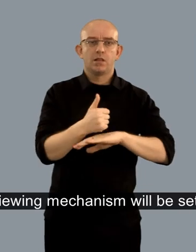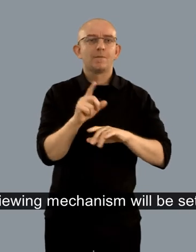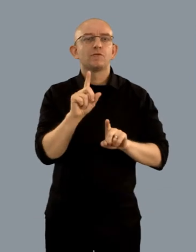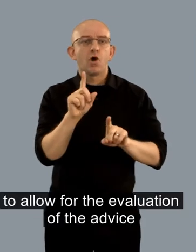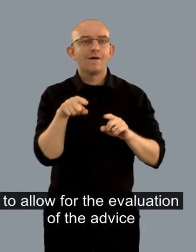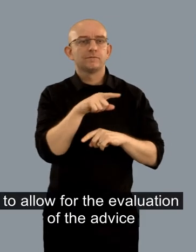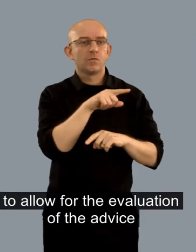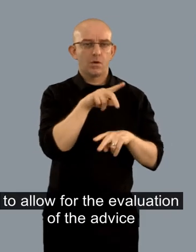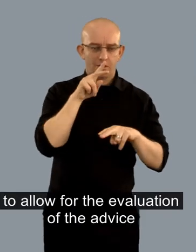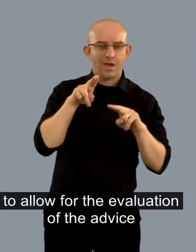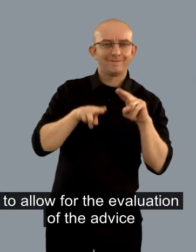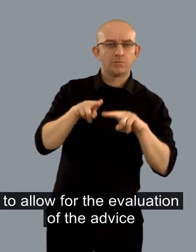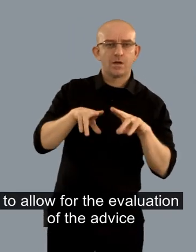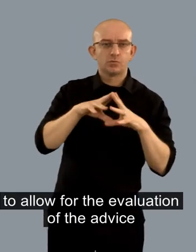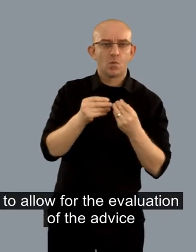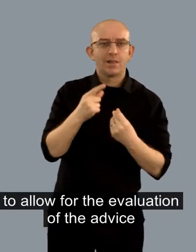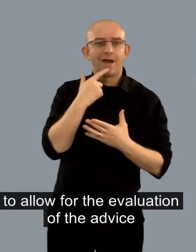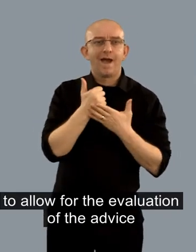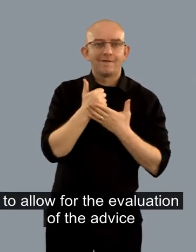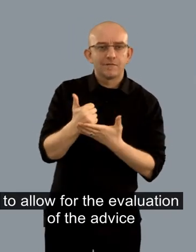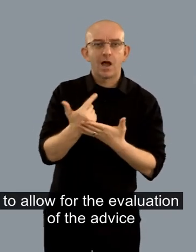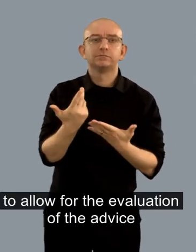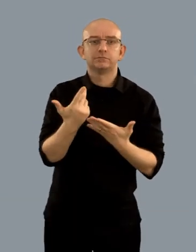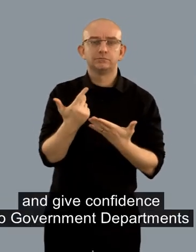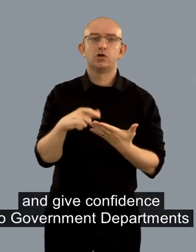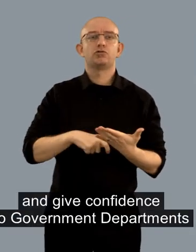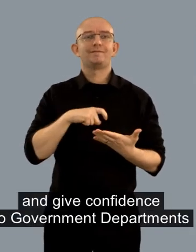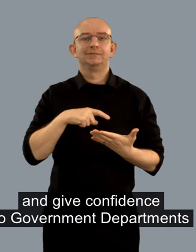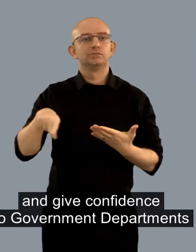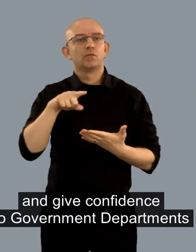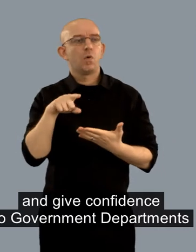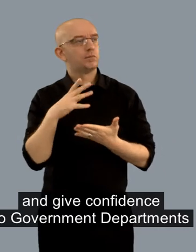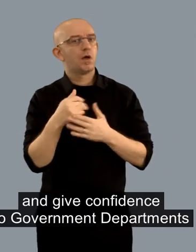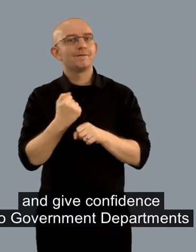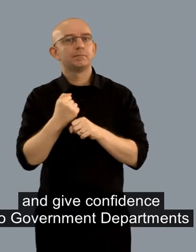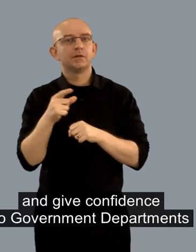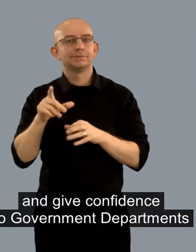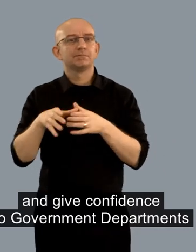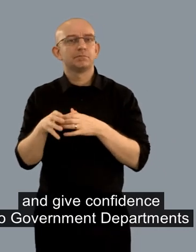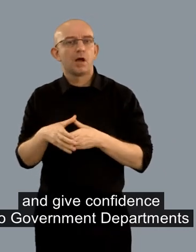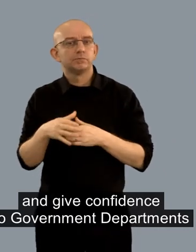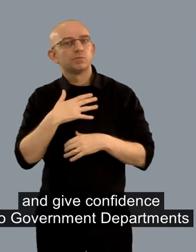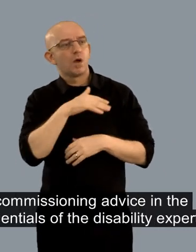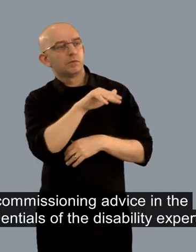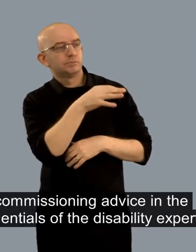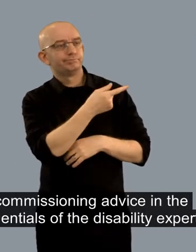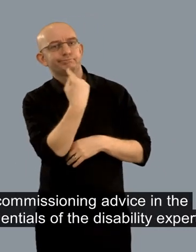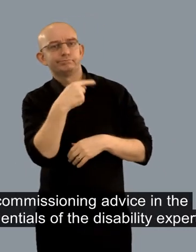set up to allow for the evaluation of the advice and give confidence to government departments commissioning